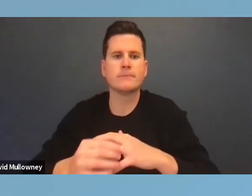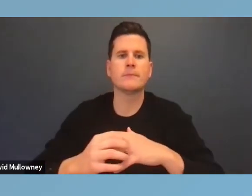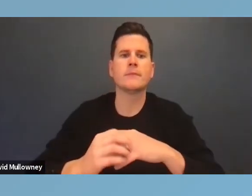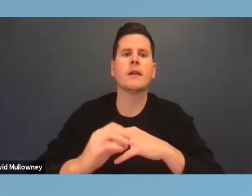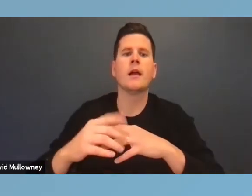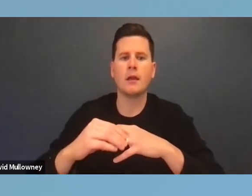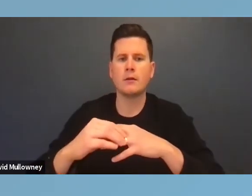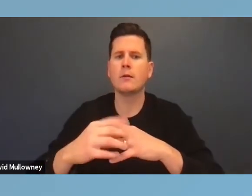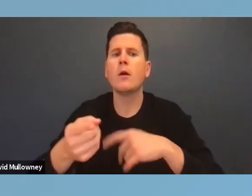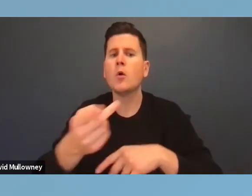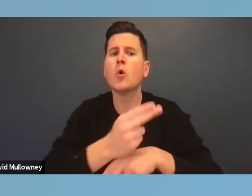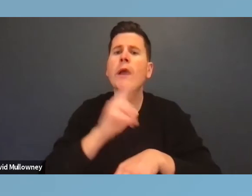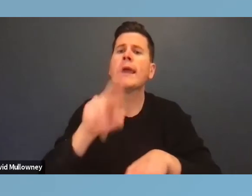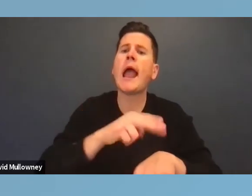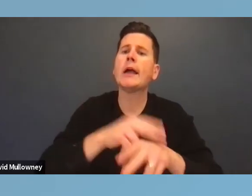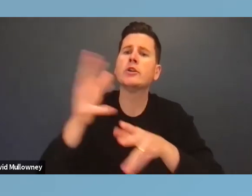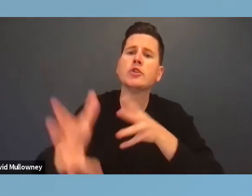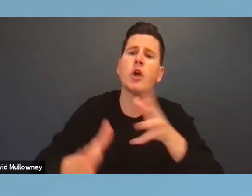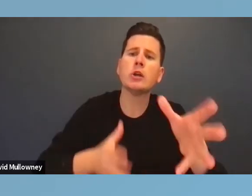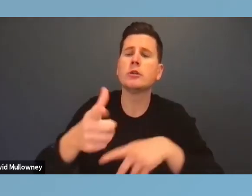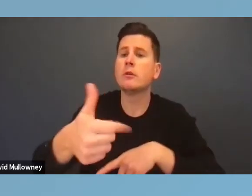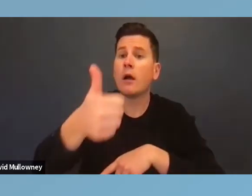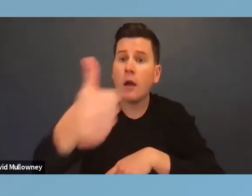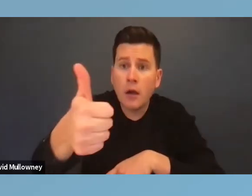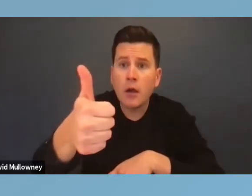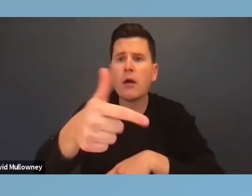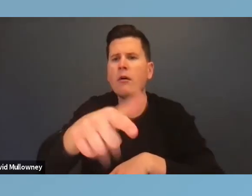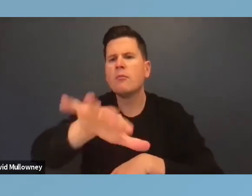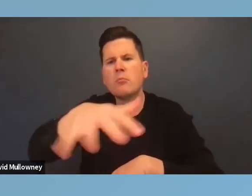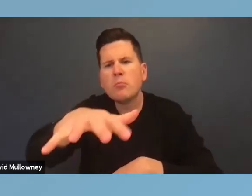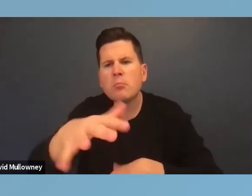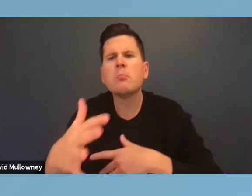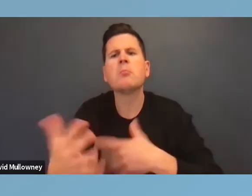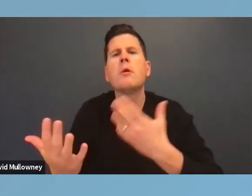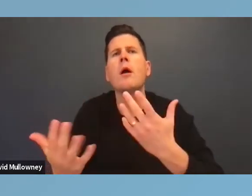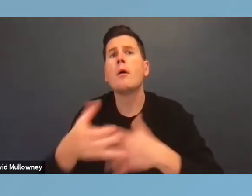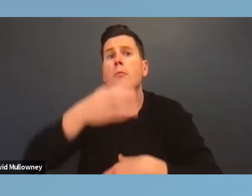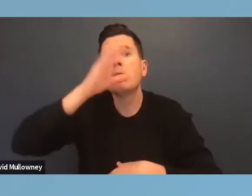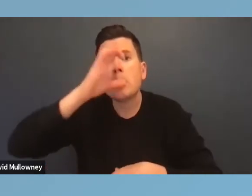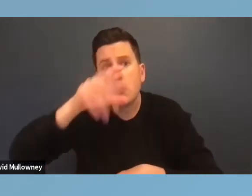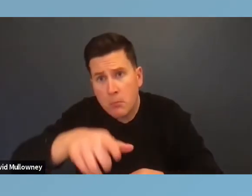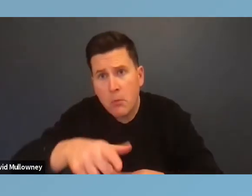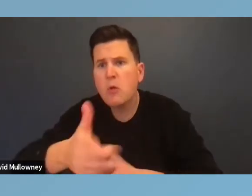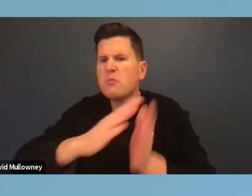ASL uses facial expression and eye contact for communication.